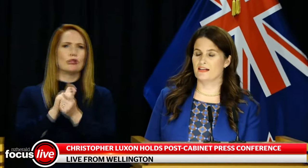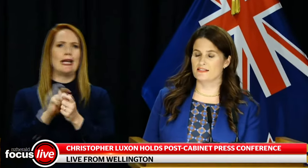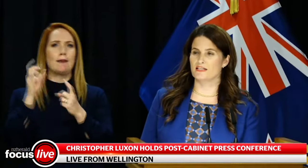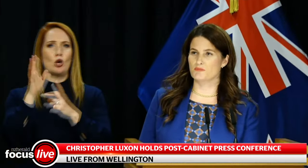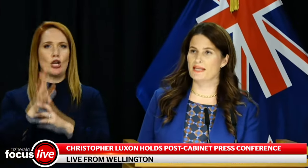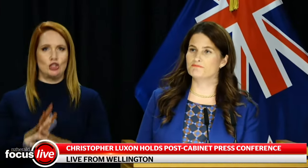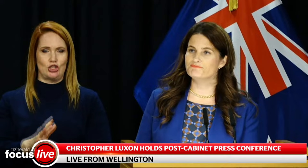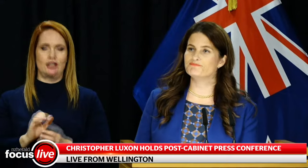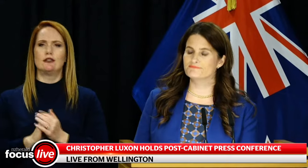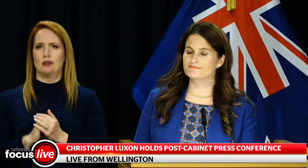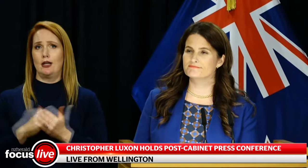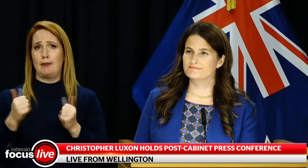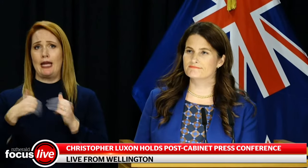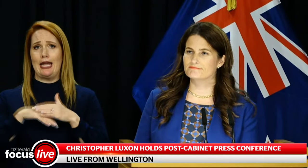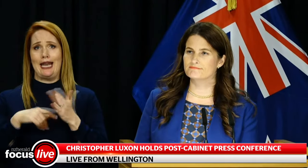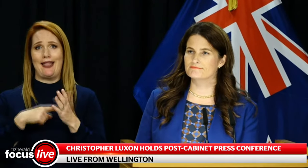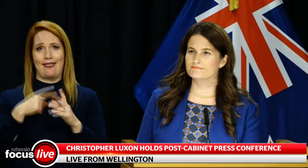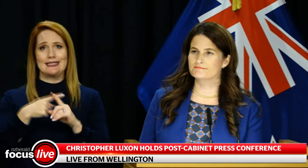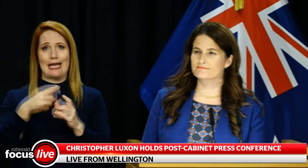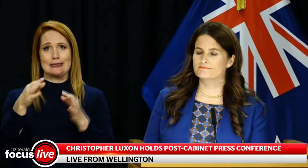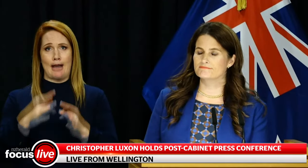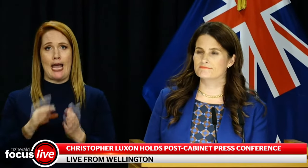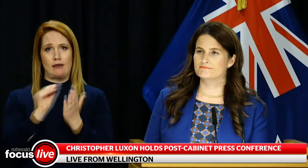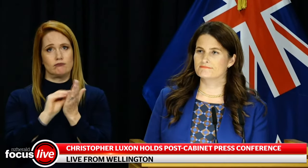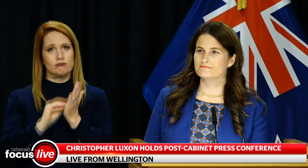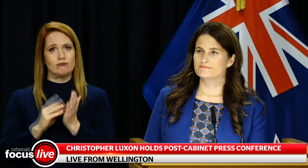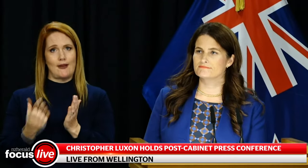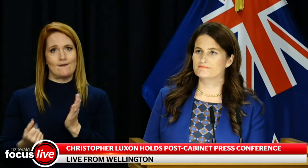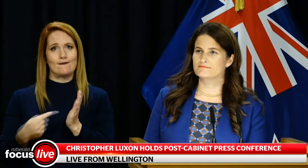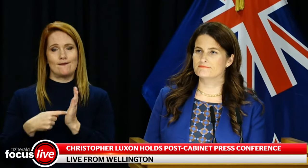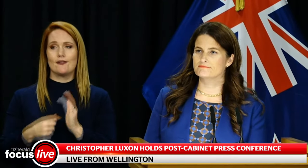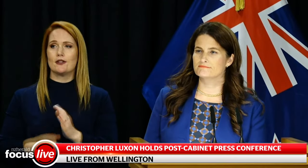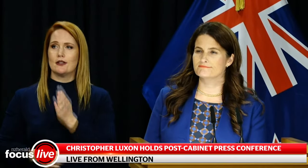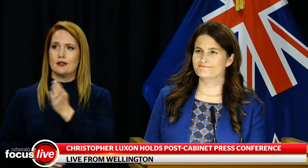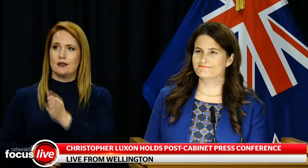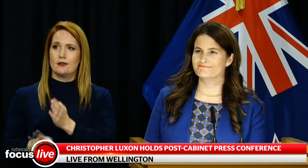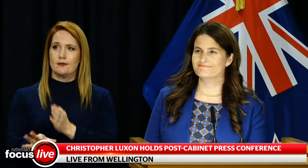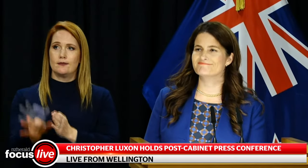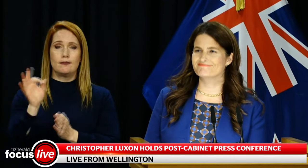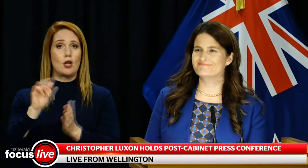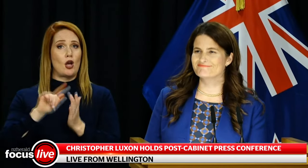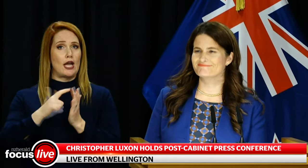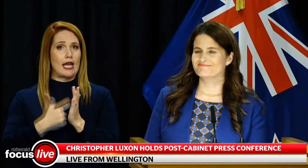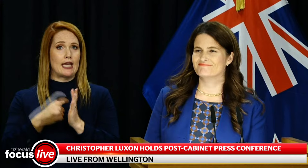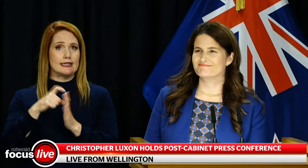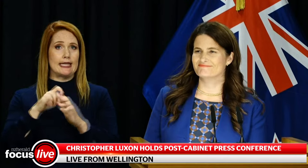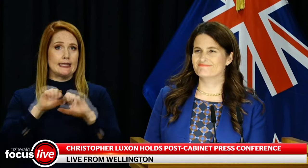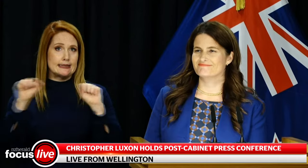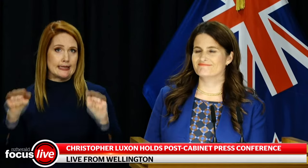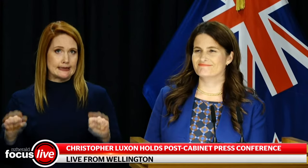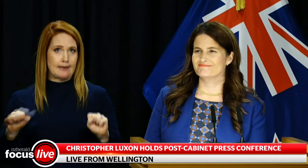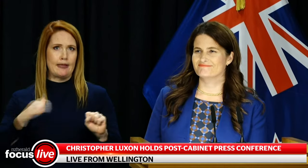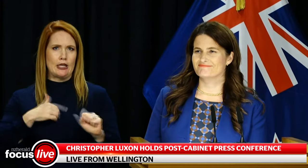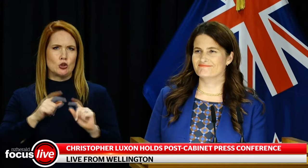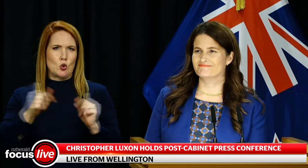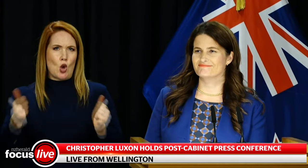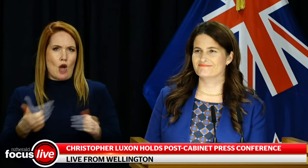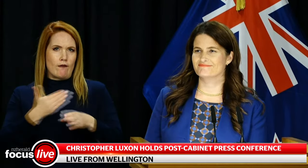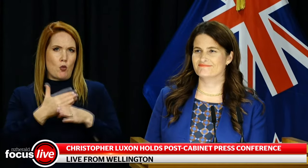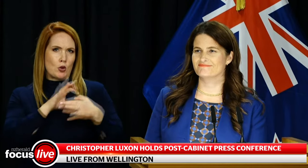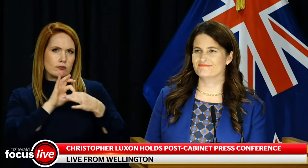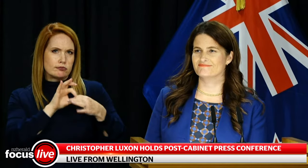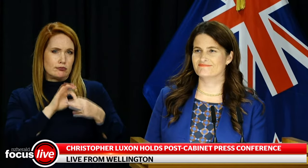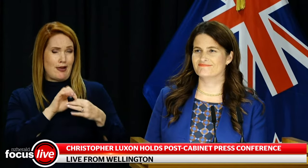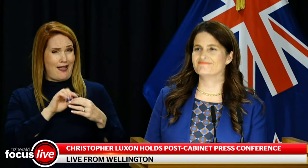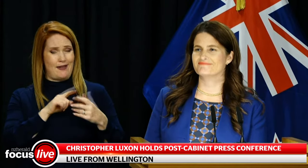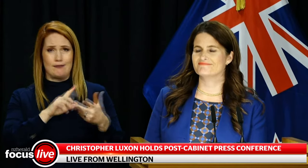set out in our tax plan. Just on the what you've talked about with the systems, IRD systems, and needing to do a lot of work with that, that's been a